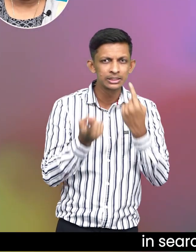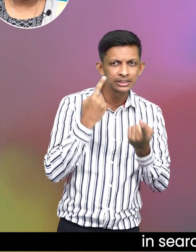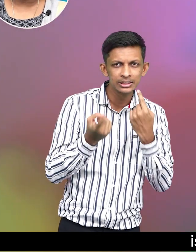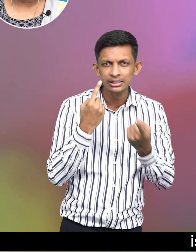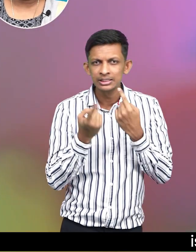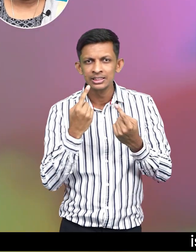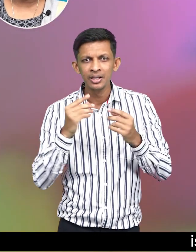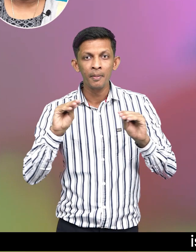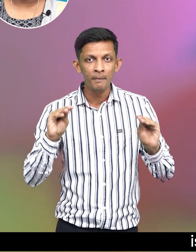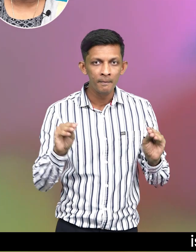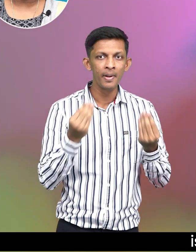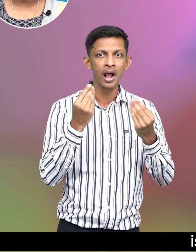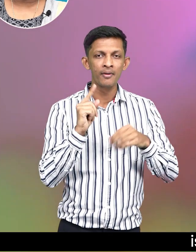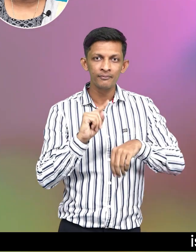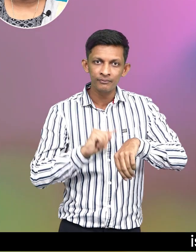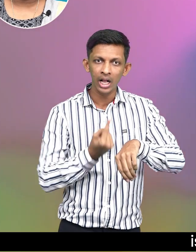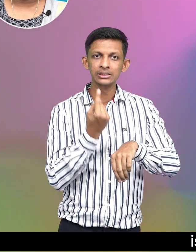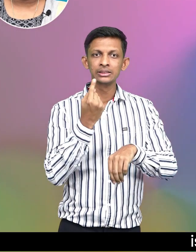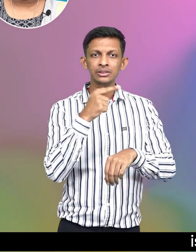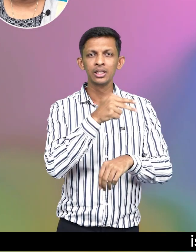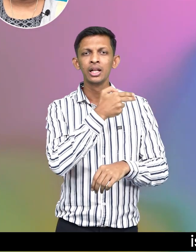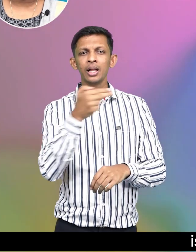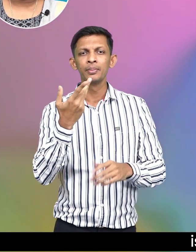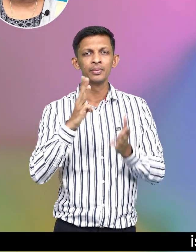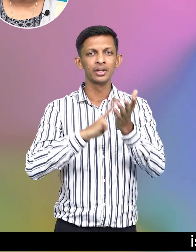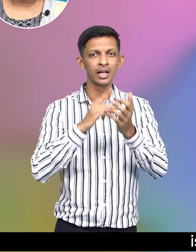opportunities is called migration.